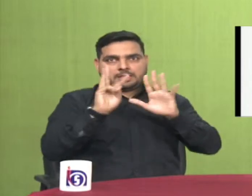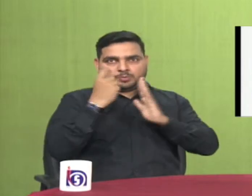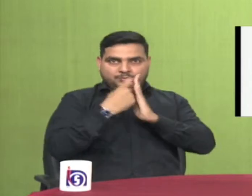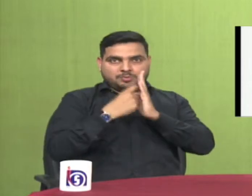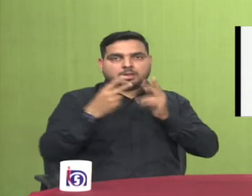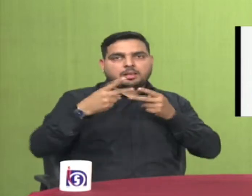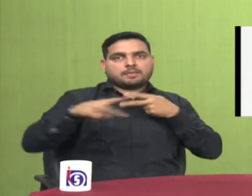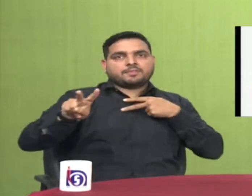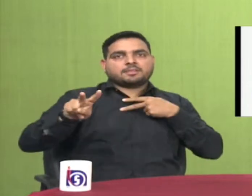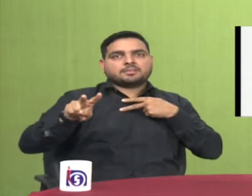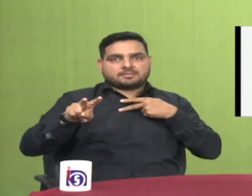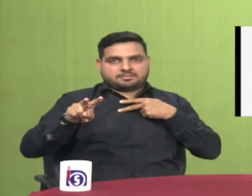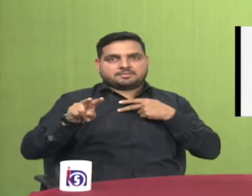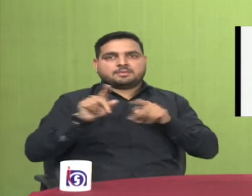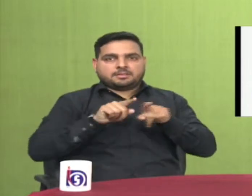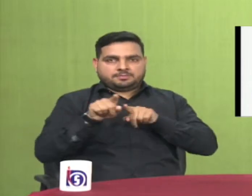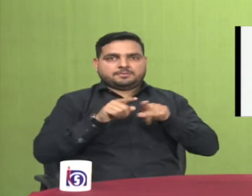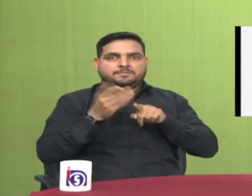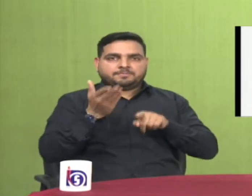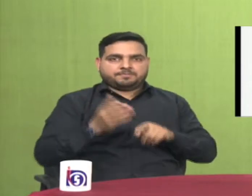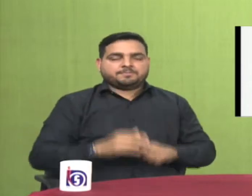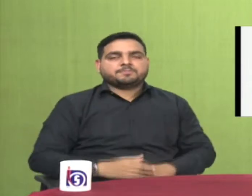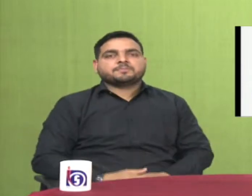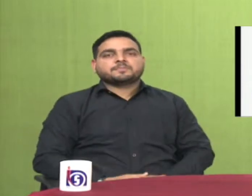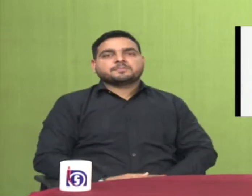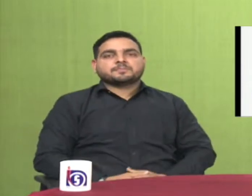small bodies as they are growing and developing.